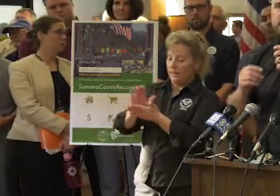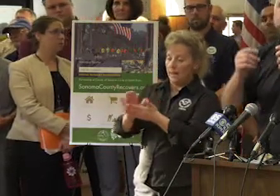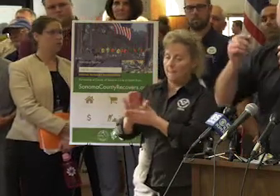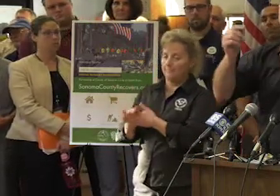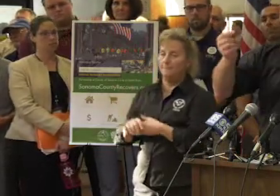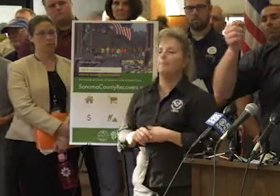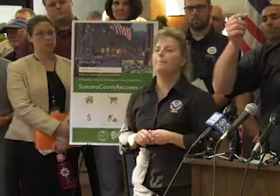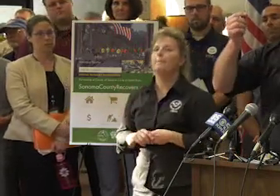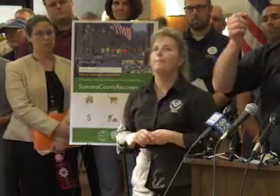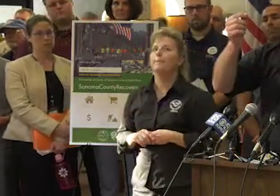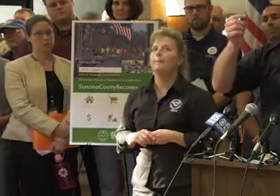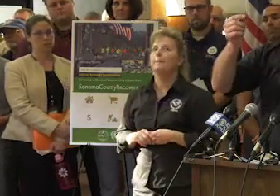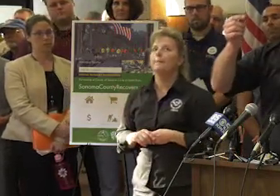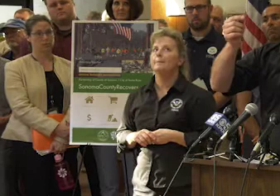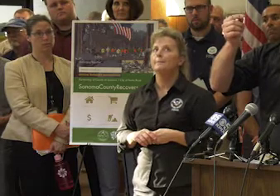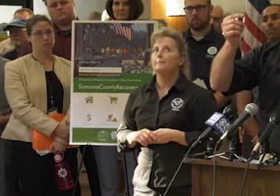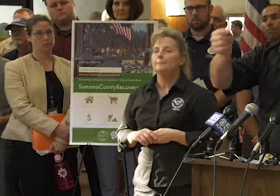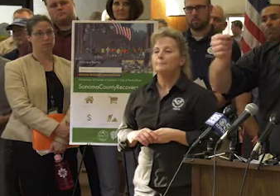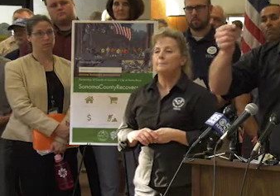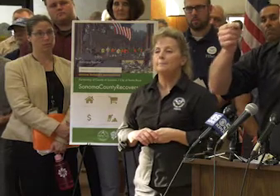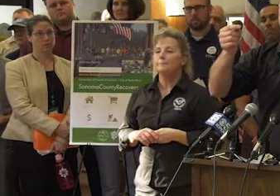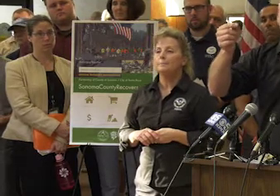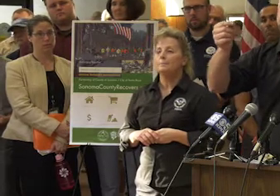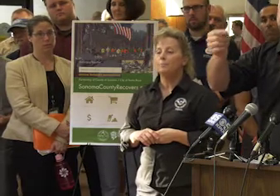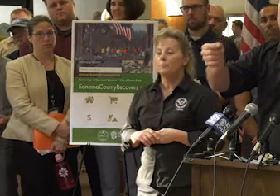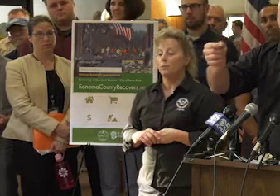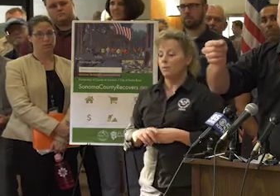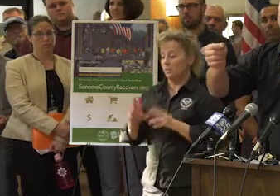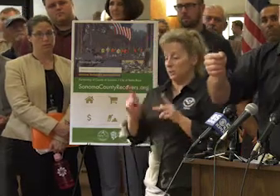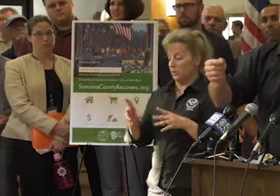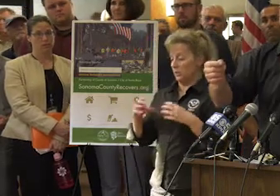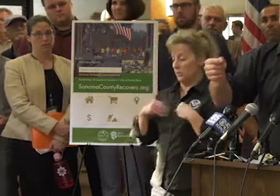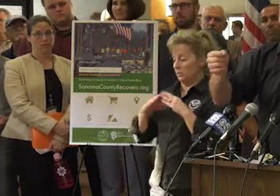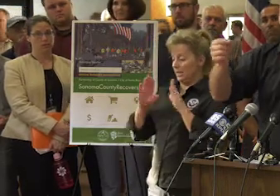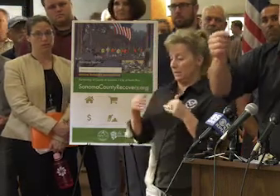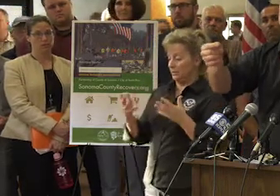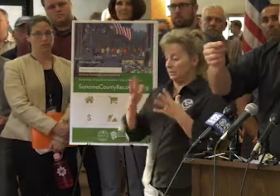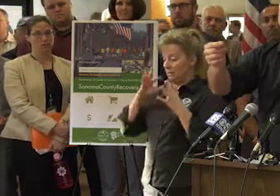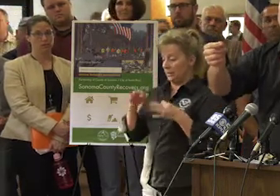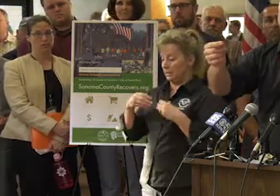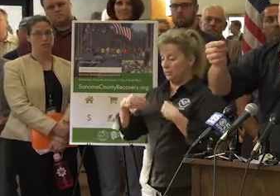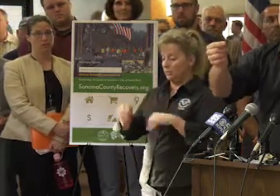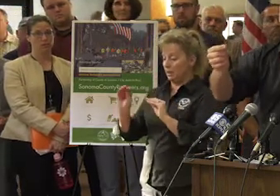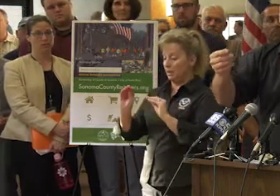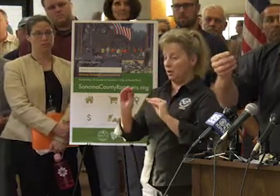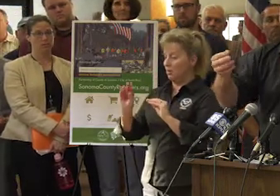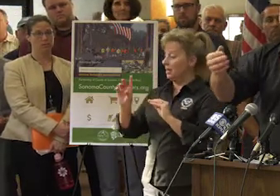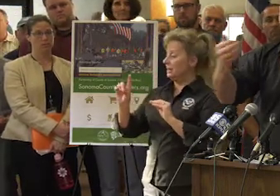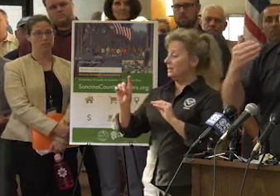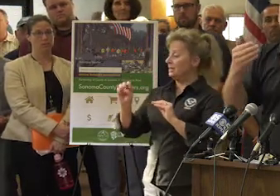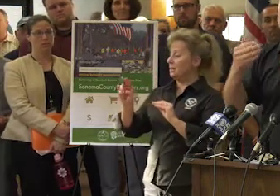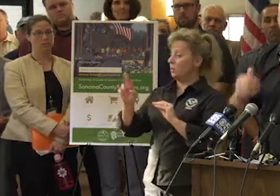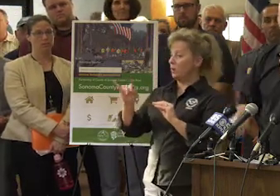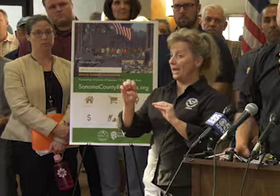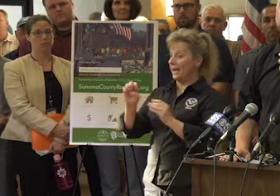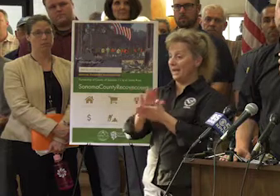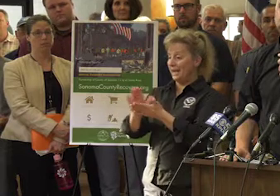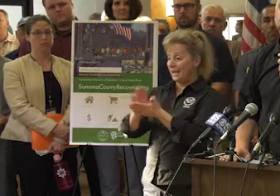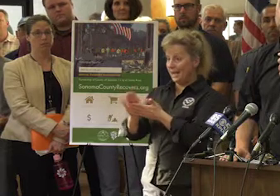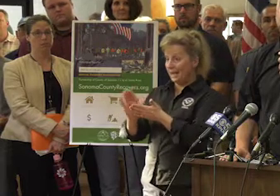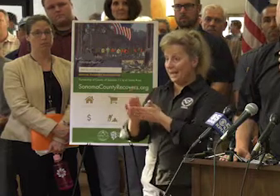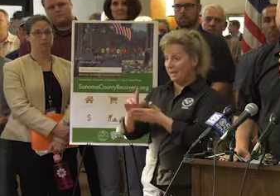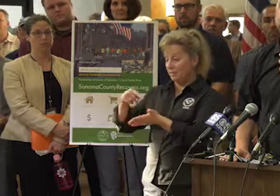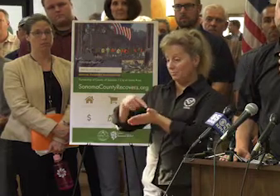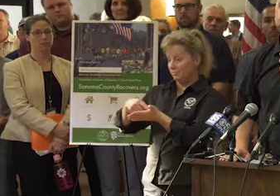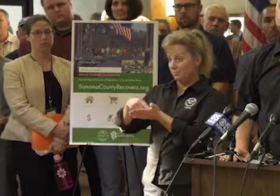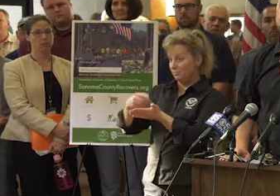So again, if the homeowner decides to sell the debris proceeds, we still have to collect those